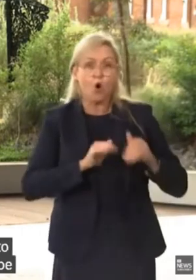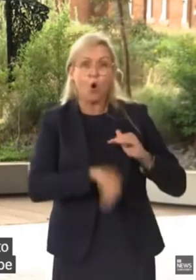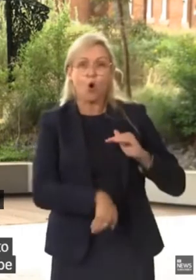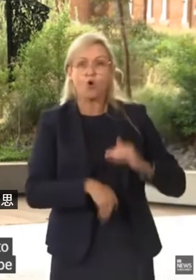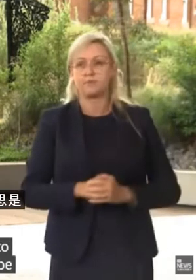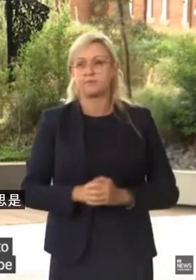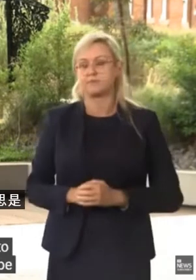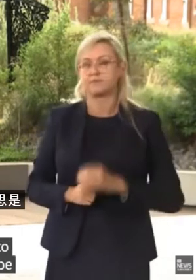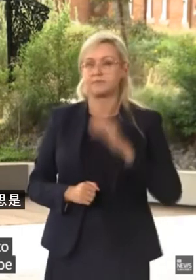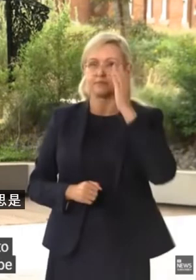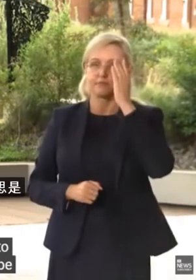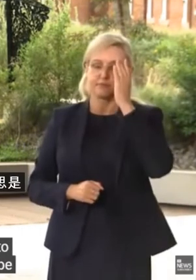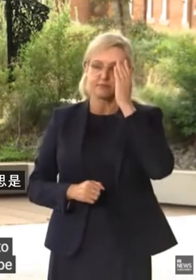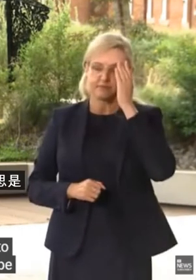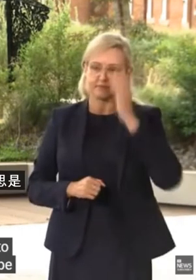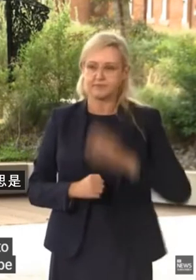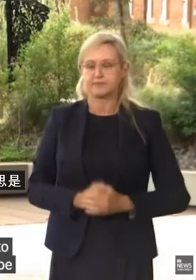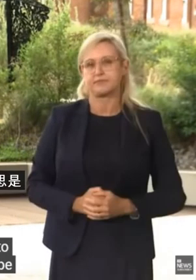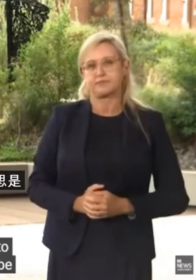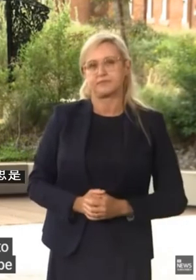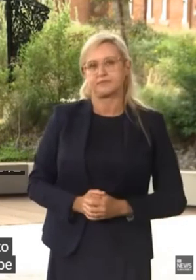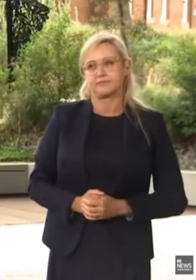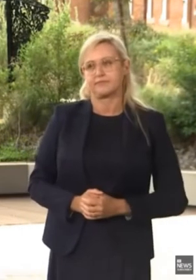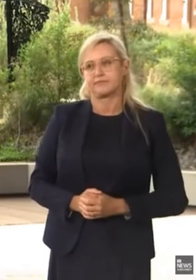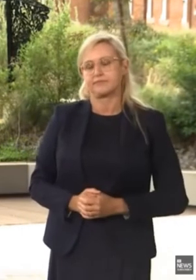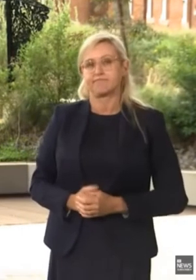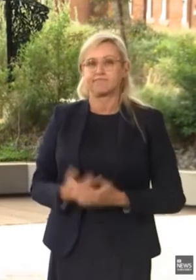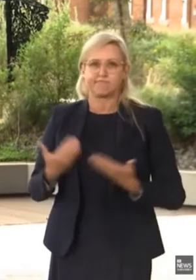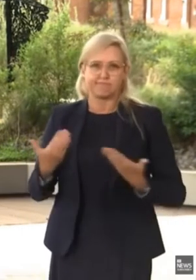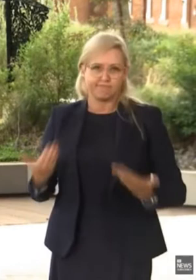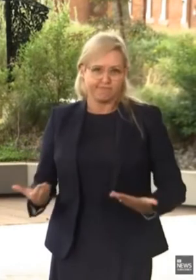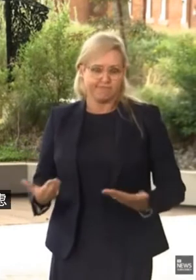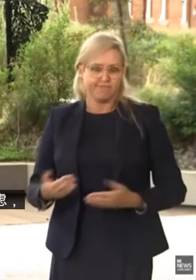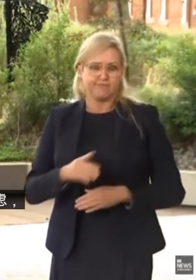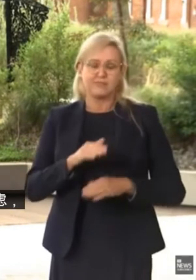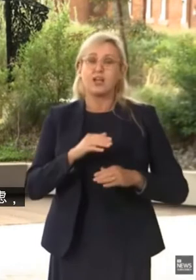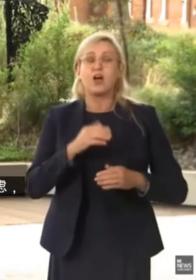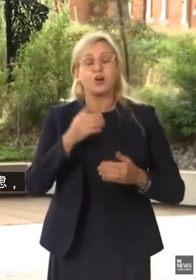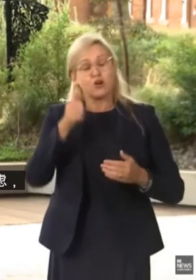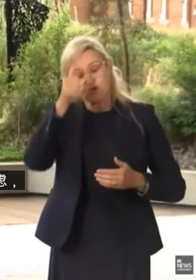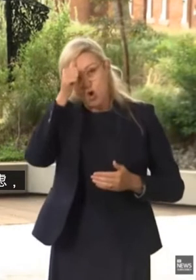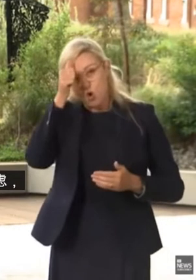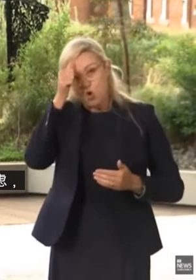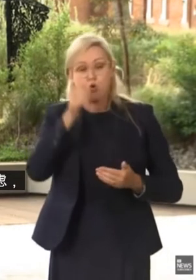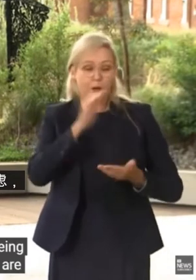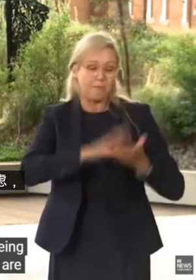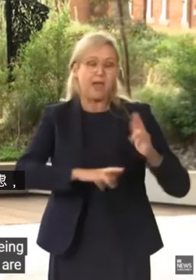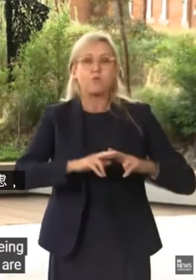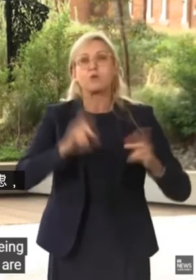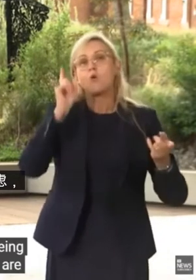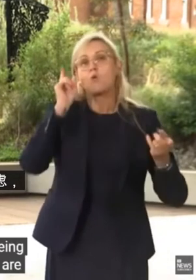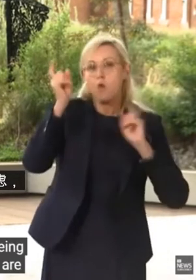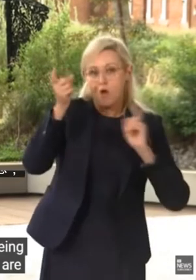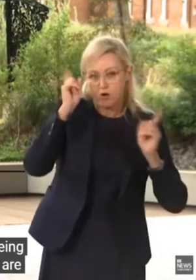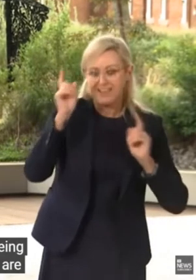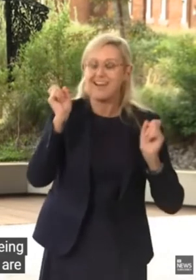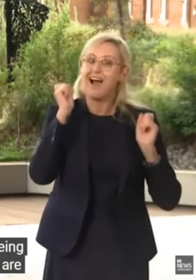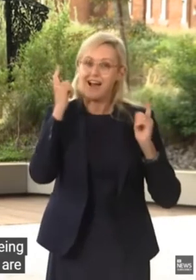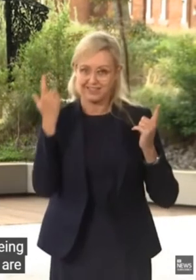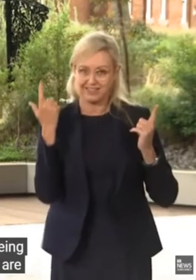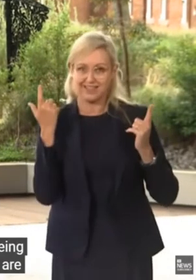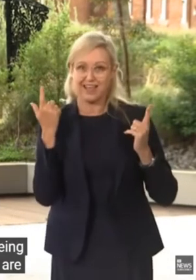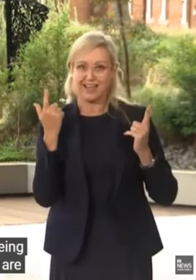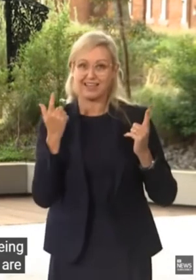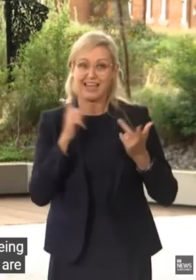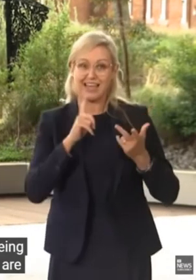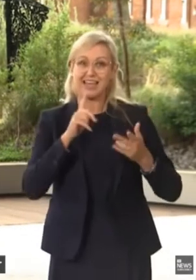Let's be clear. I mean, when we talk about parents being concerned, and many parents are anxious, particularly in circumstances where their children